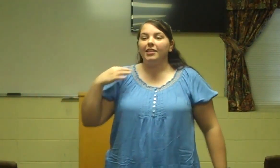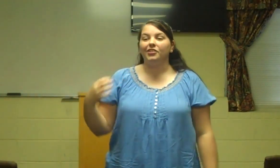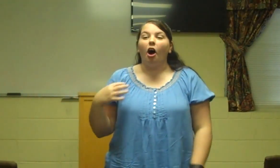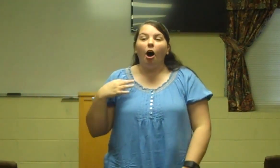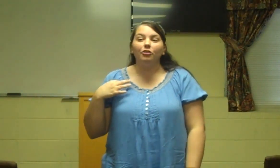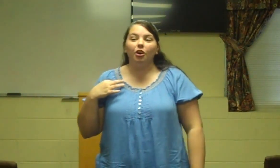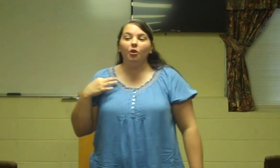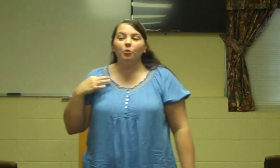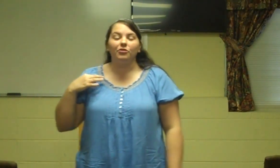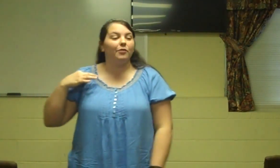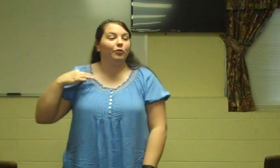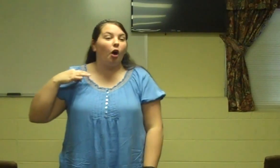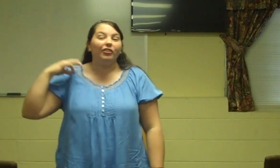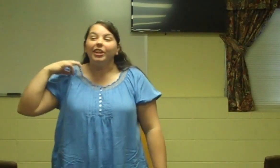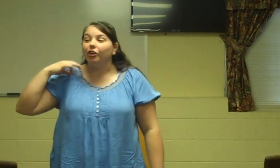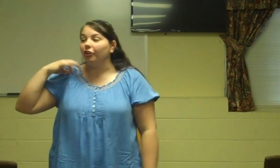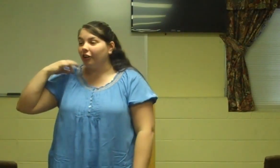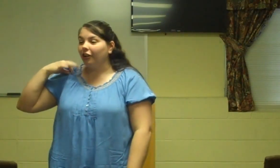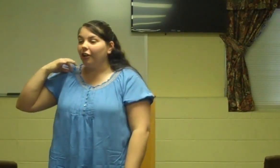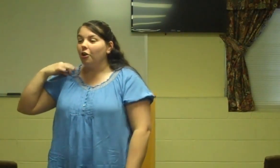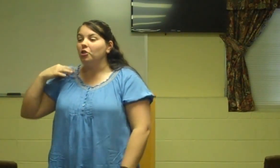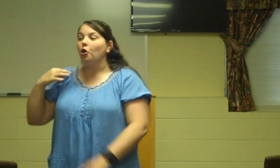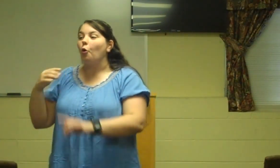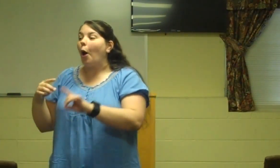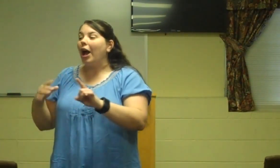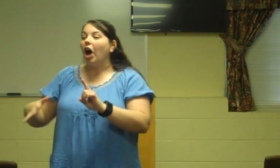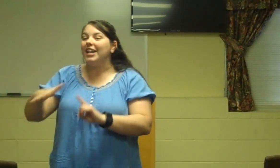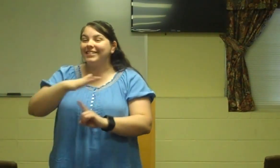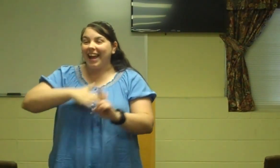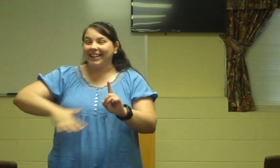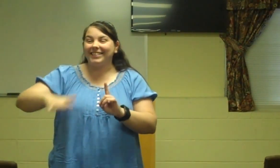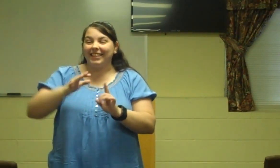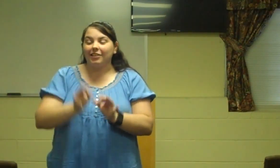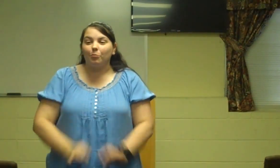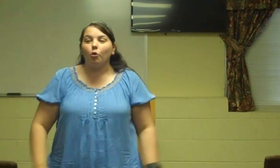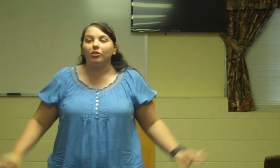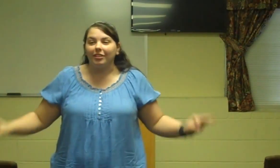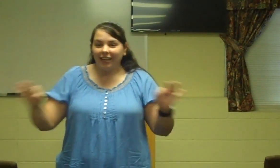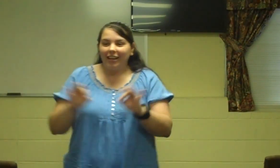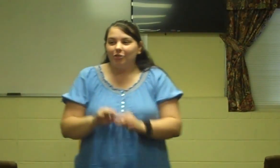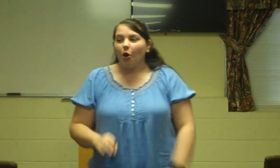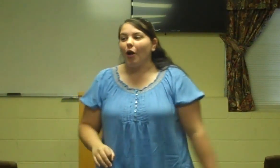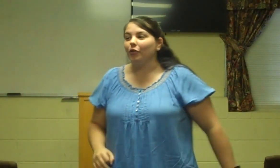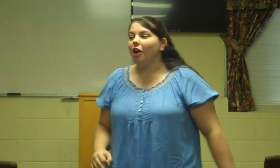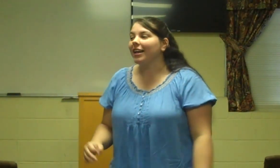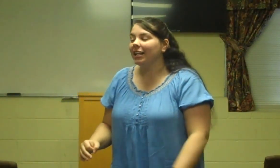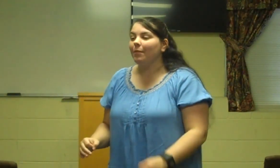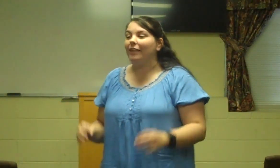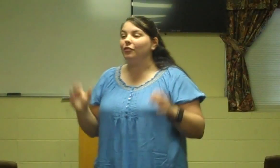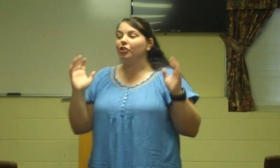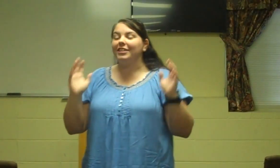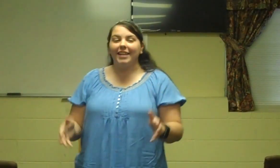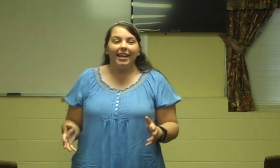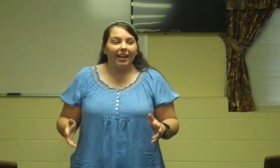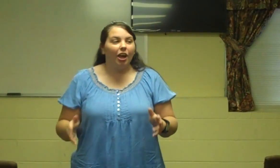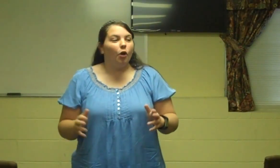This is also the sign for volunteer. So context is important. So if you're in a setting when